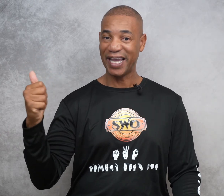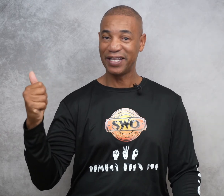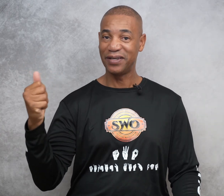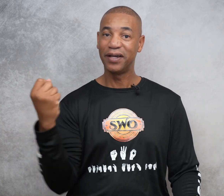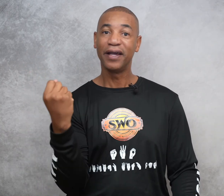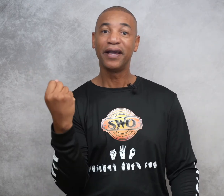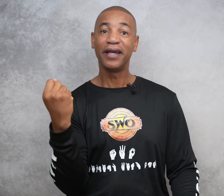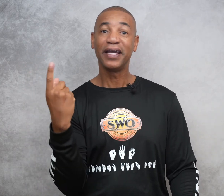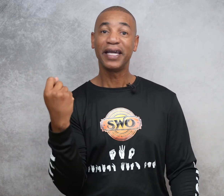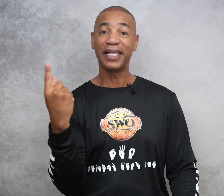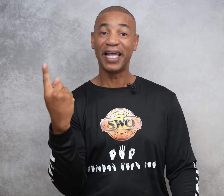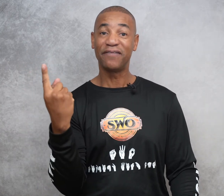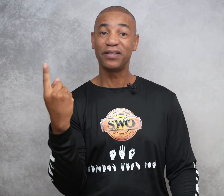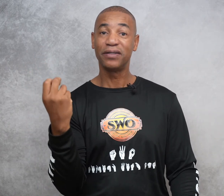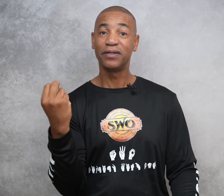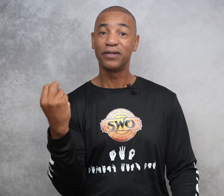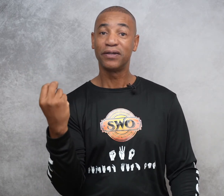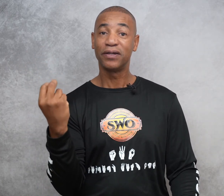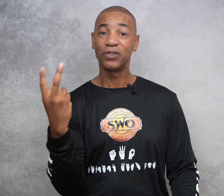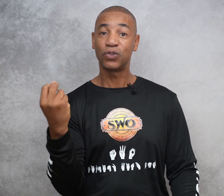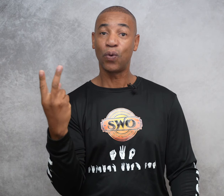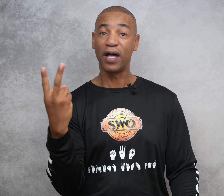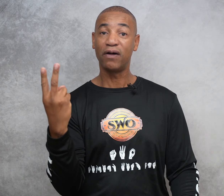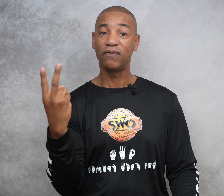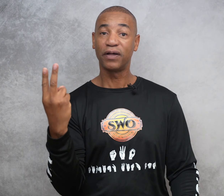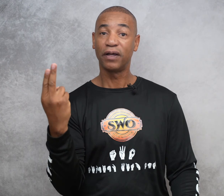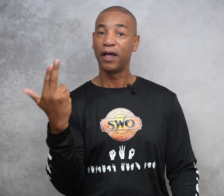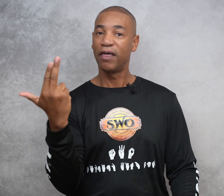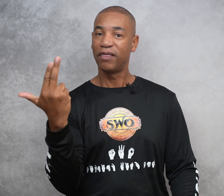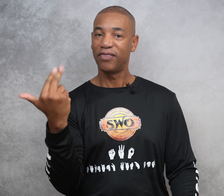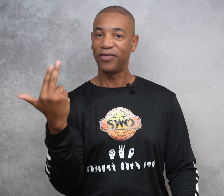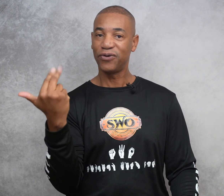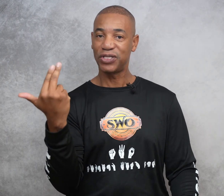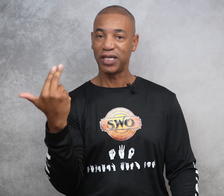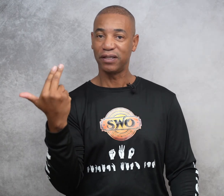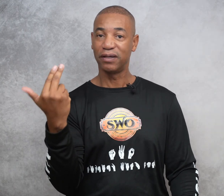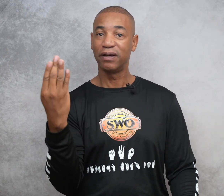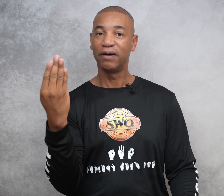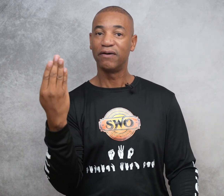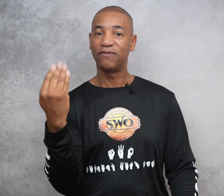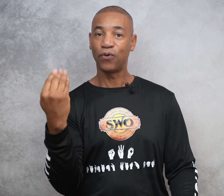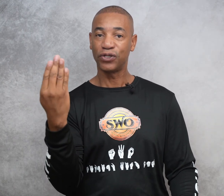10, 11, 12, 13,